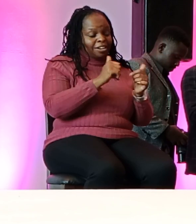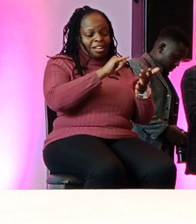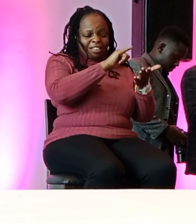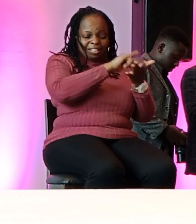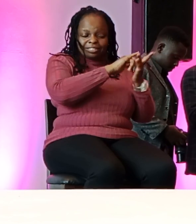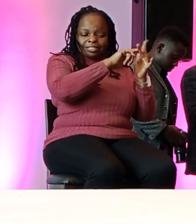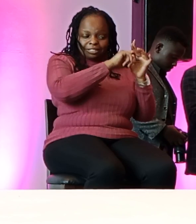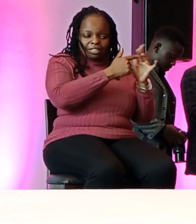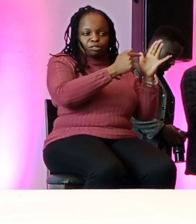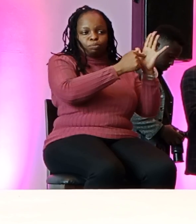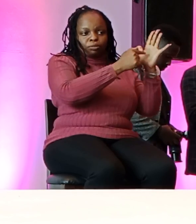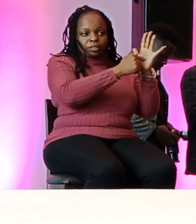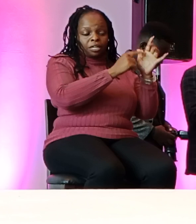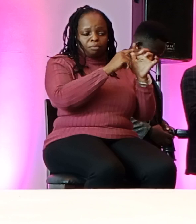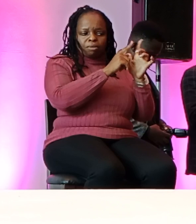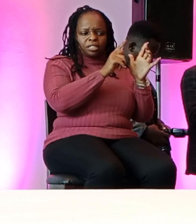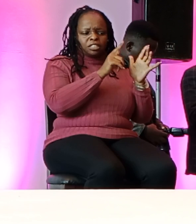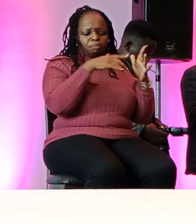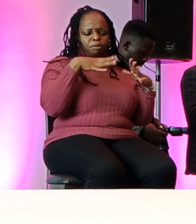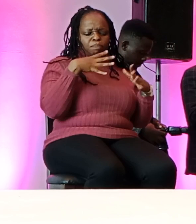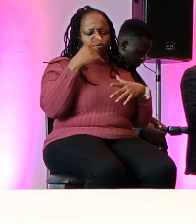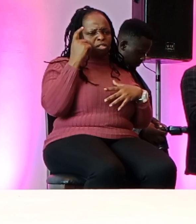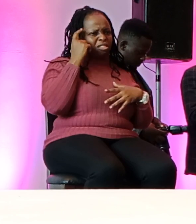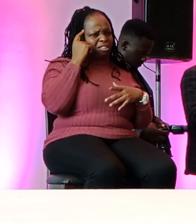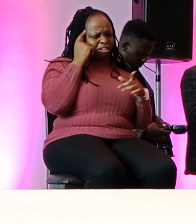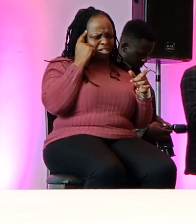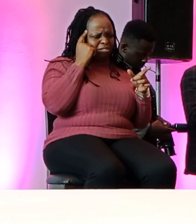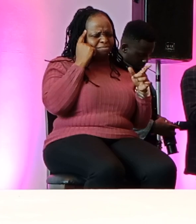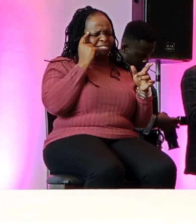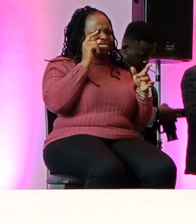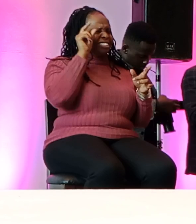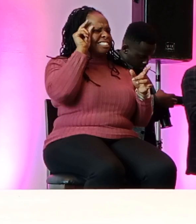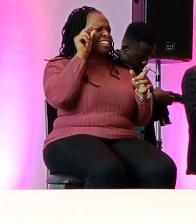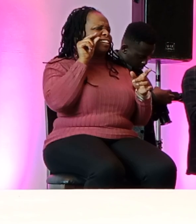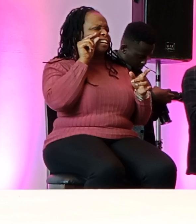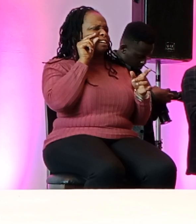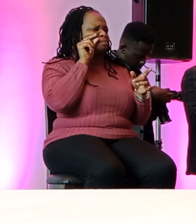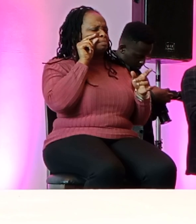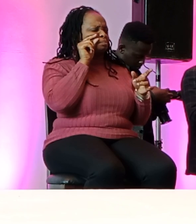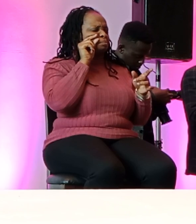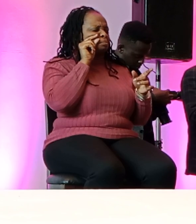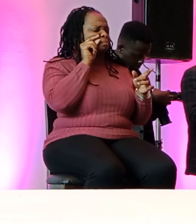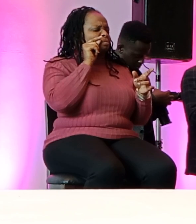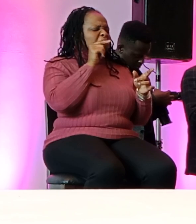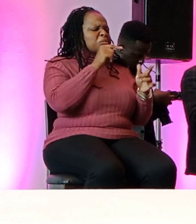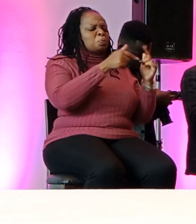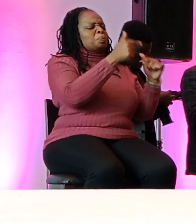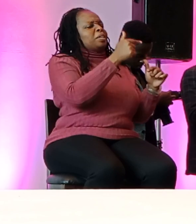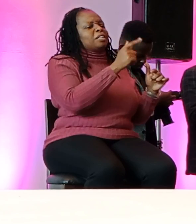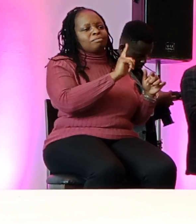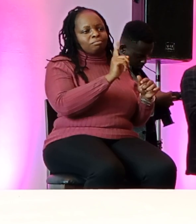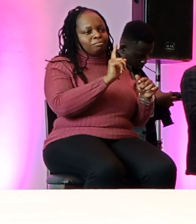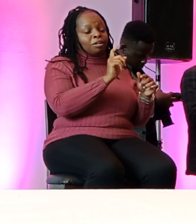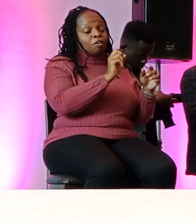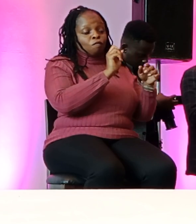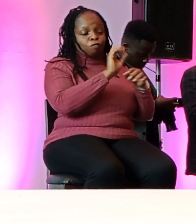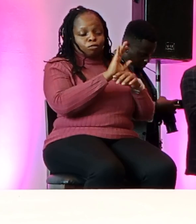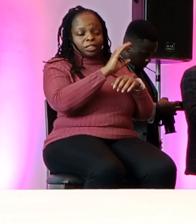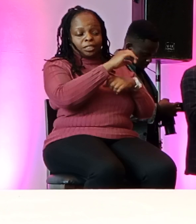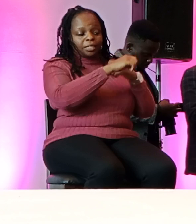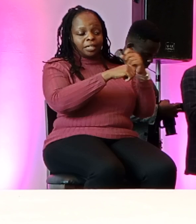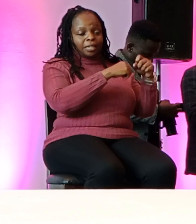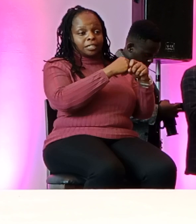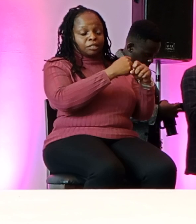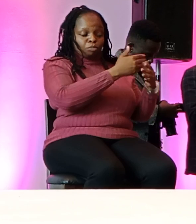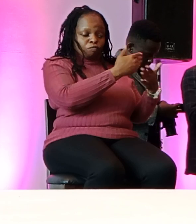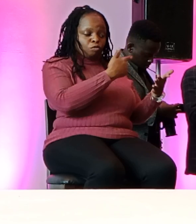point. But people behave as though gender quotas are the destination. So 14 years later,